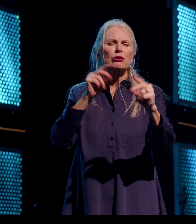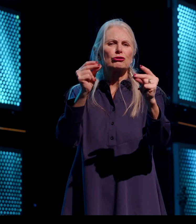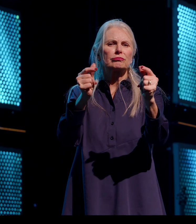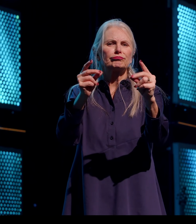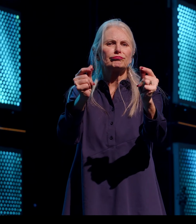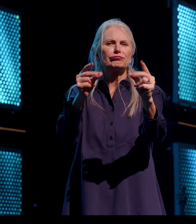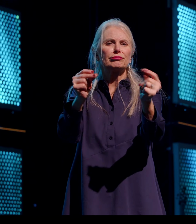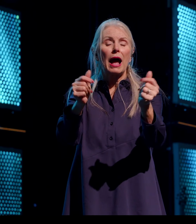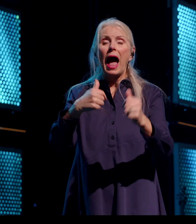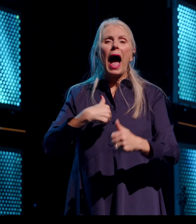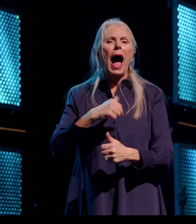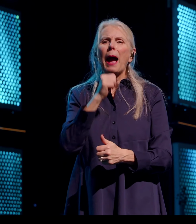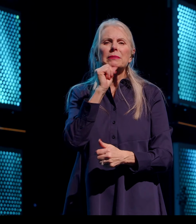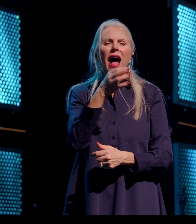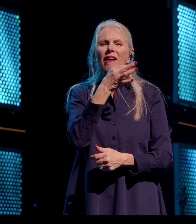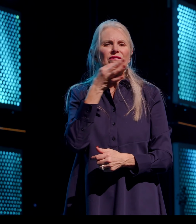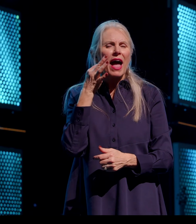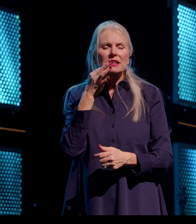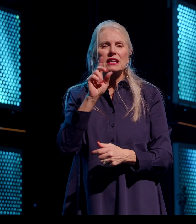wants. That's another sermon.